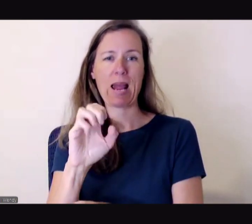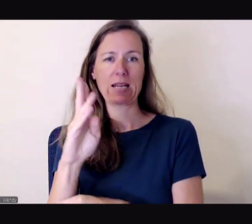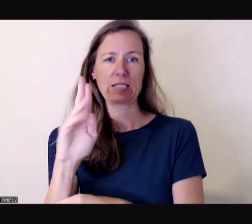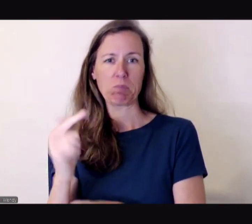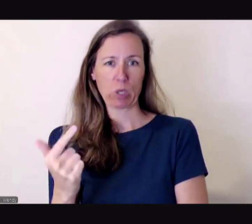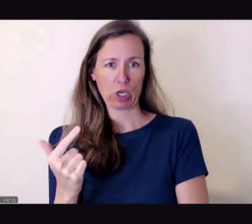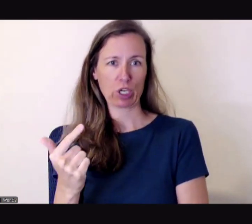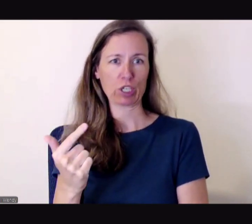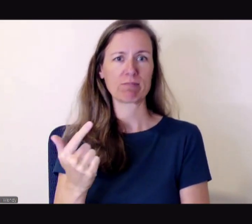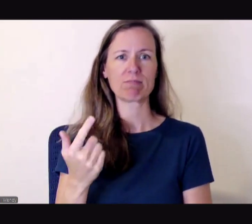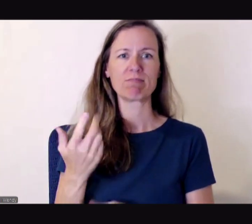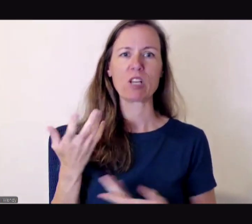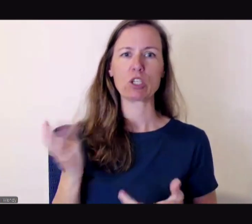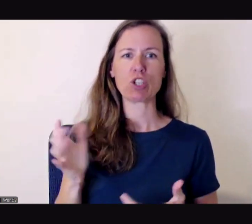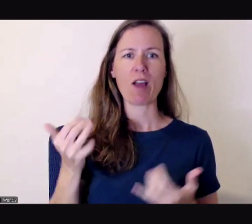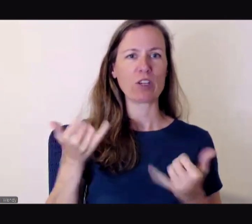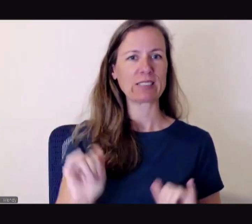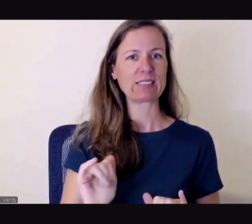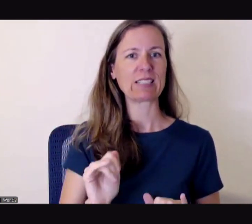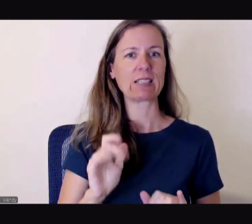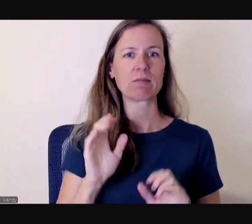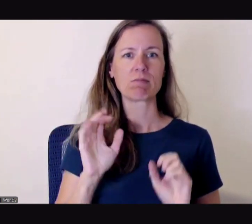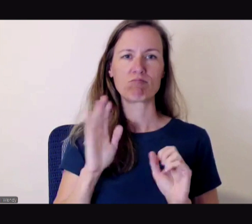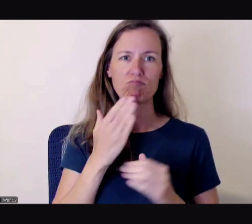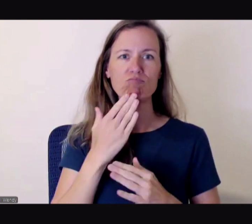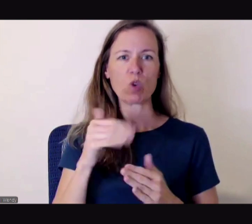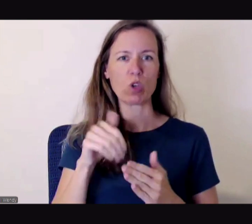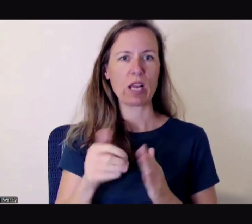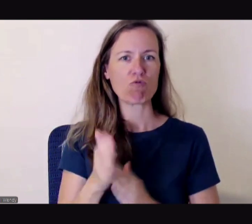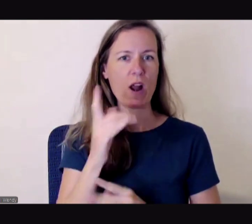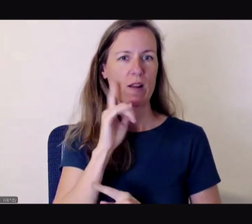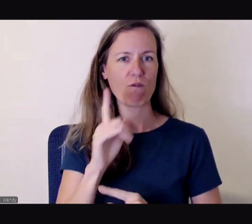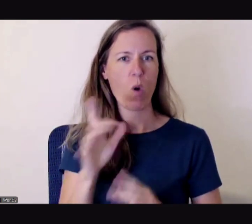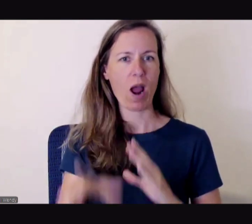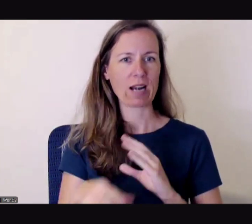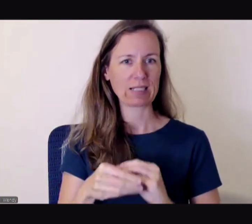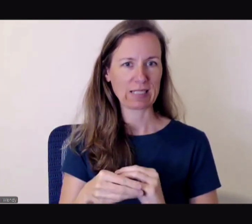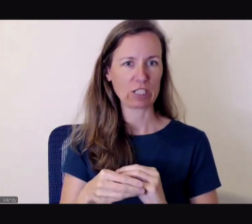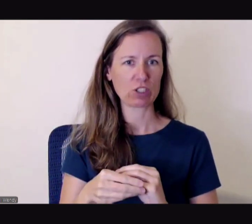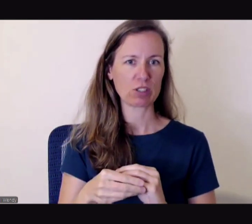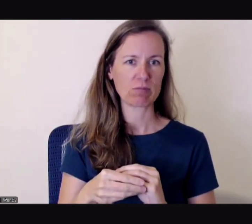is an exciting time to be a resident of Cheverly, and I could not be prouder to call it home.